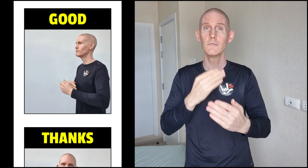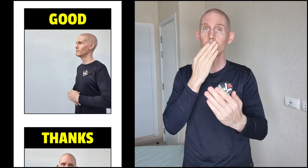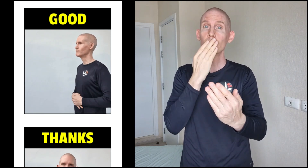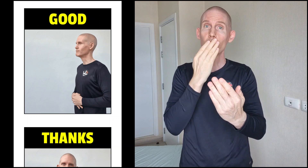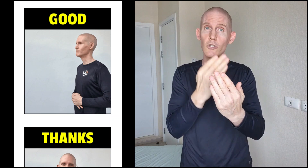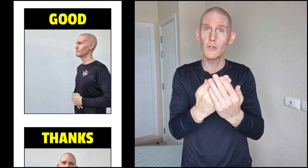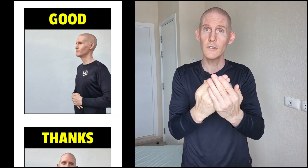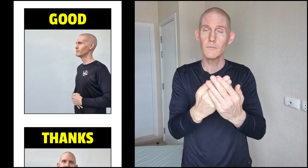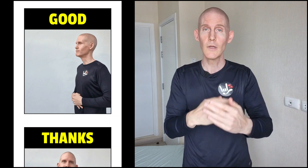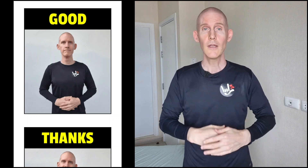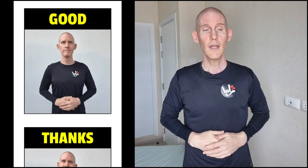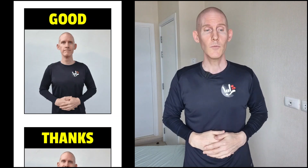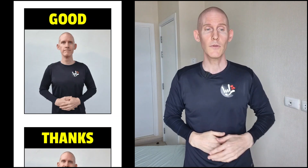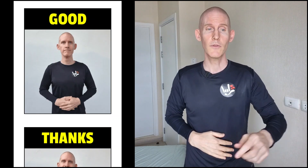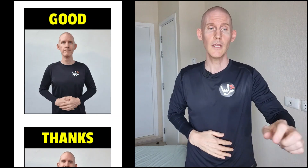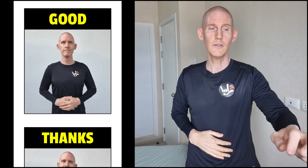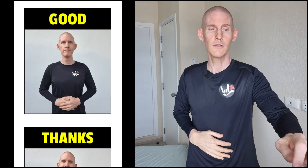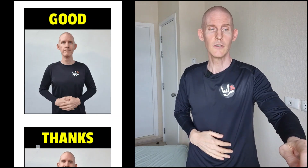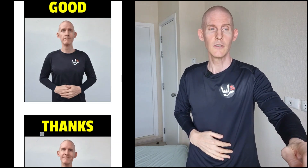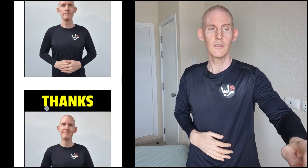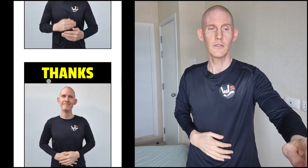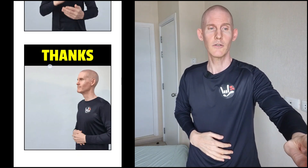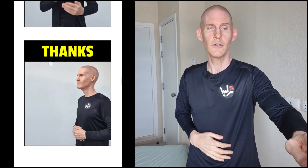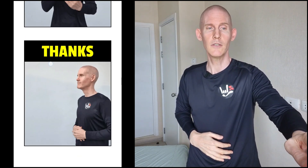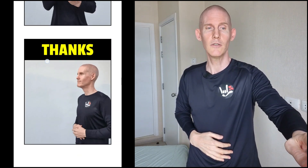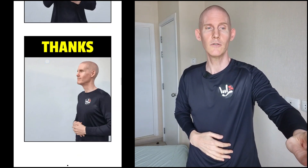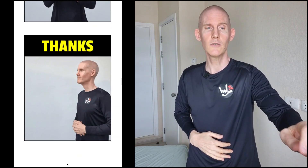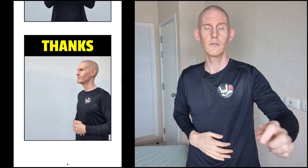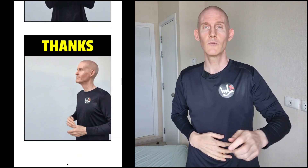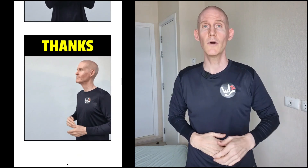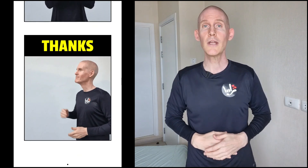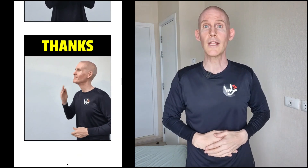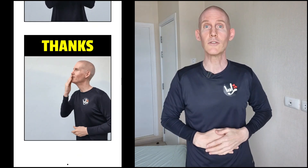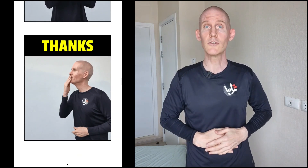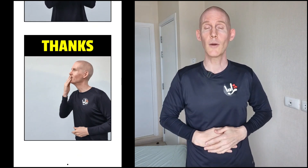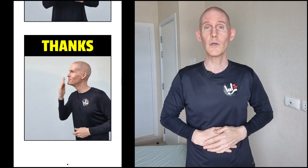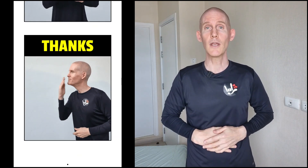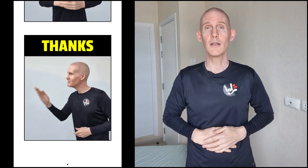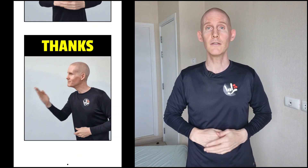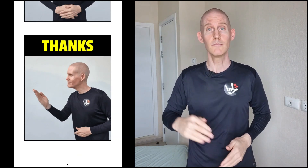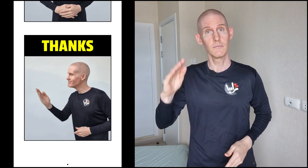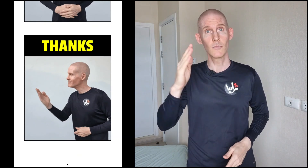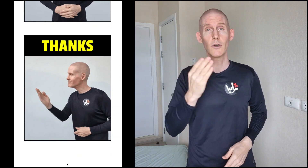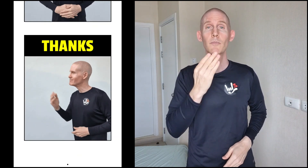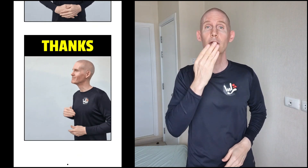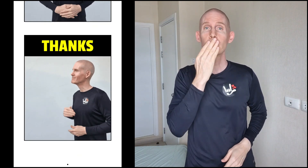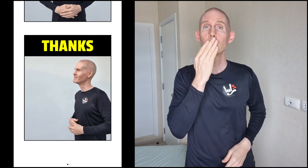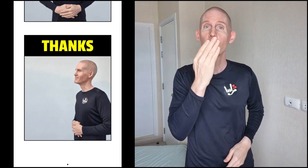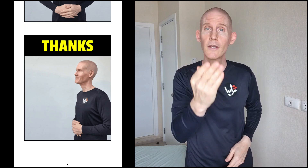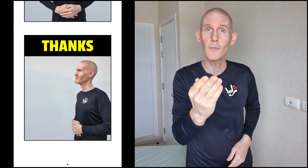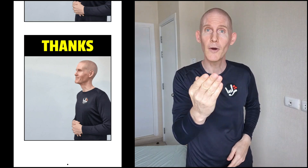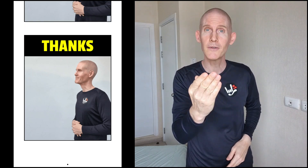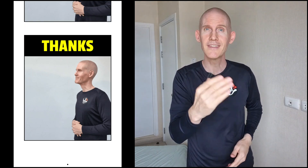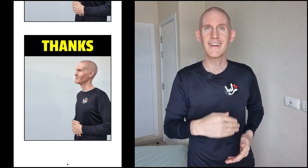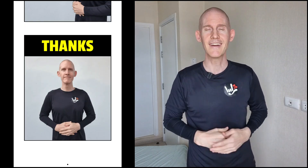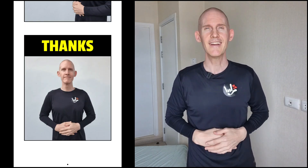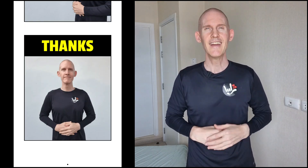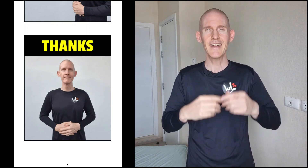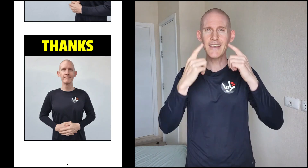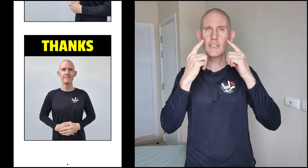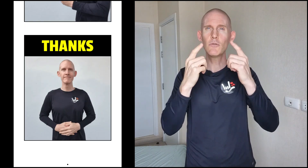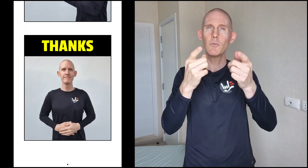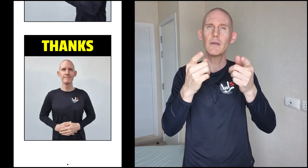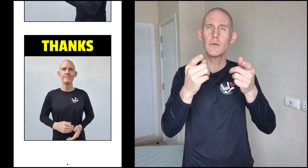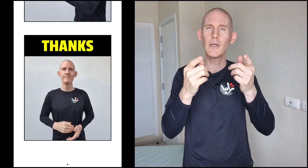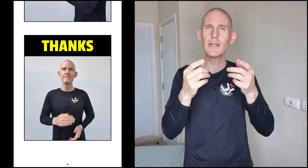for good. Good. And with thanks, you're just going to use one hand, your dominant hand, put it up there and come out.